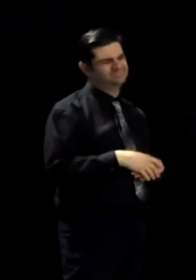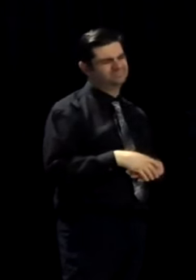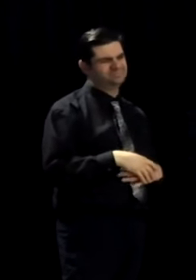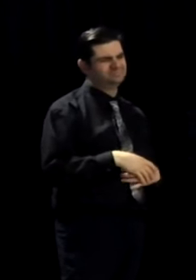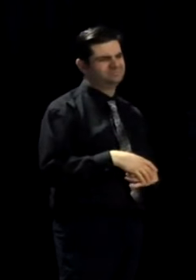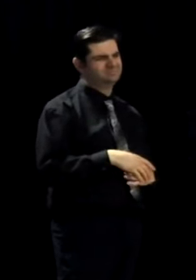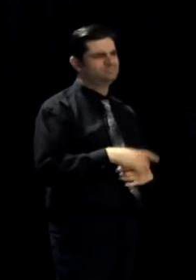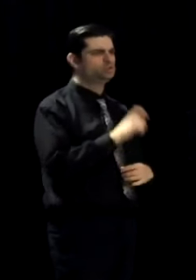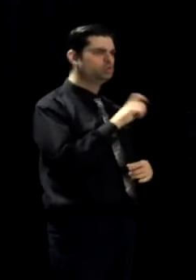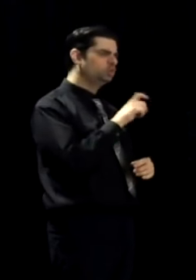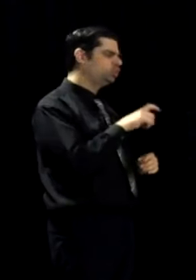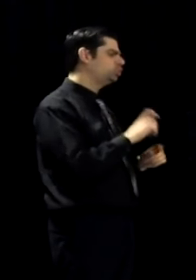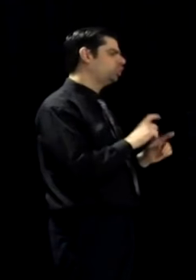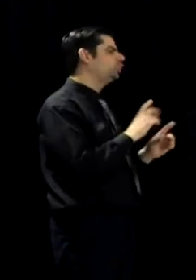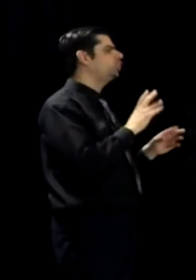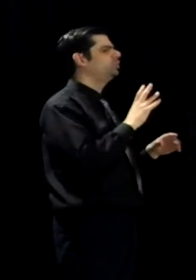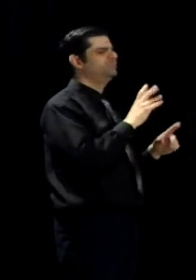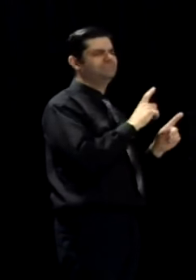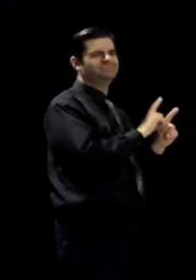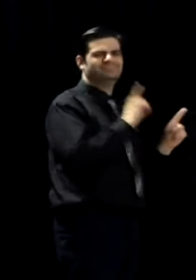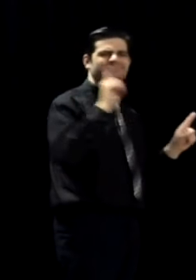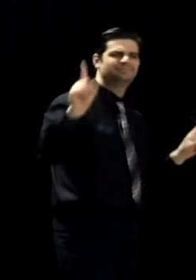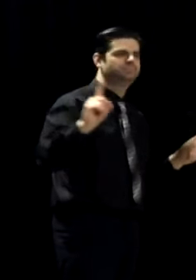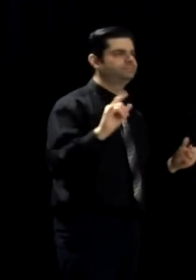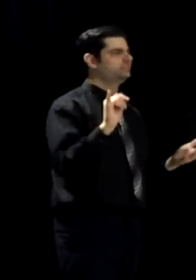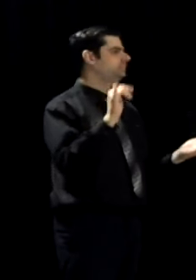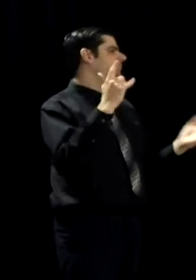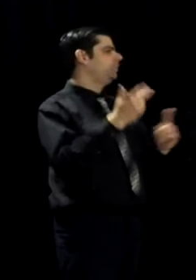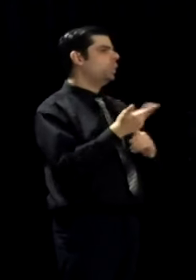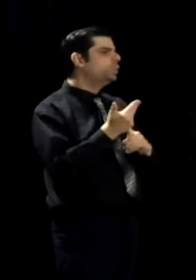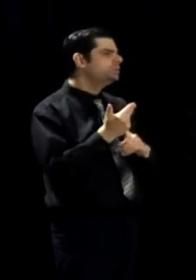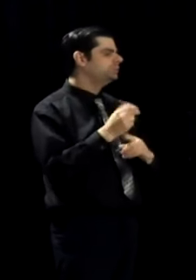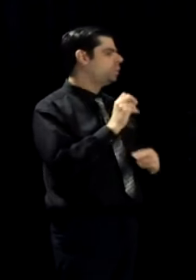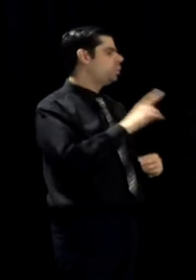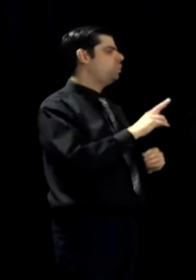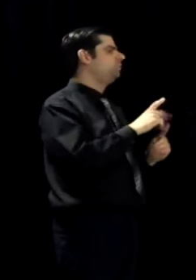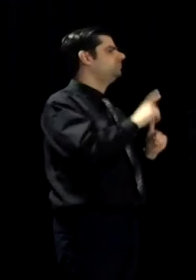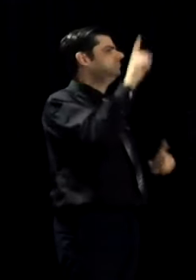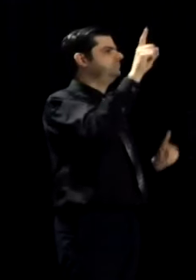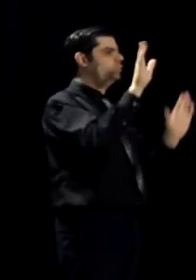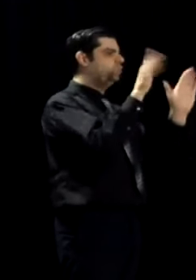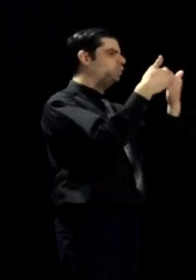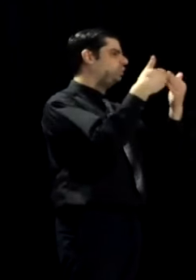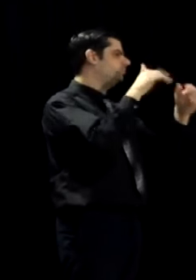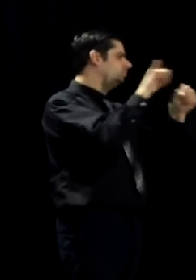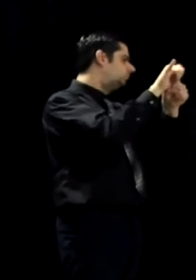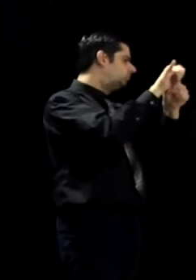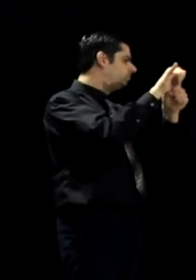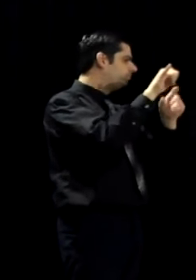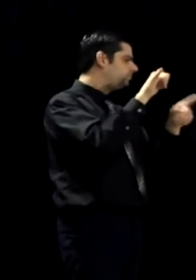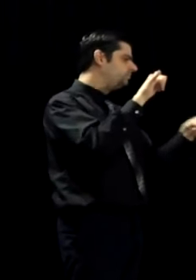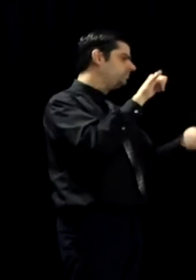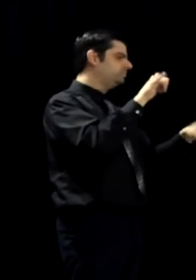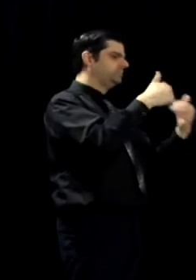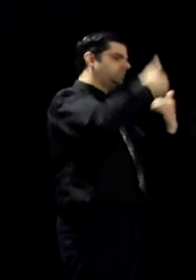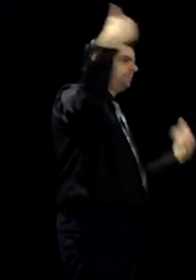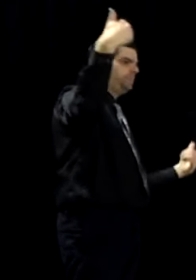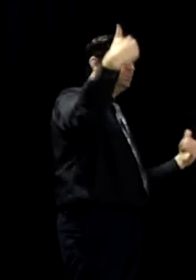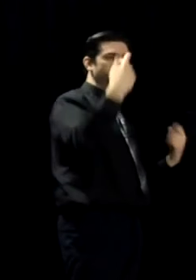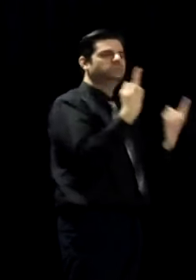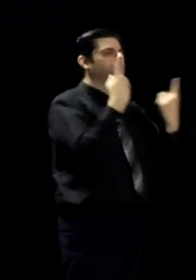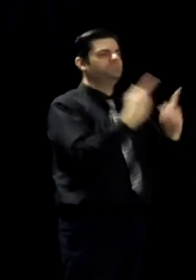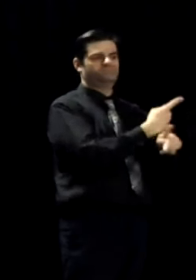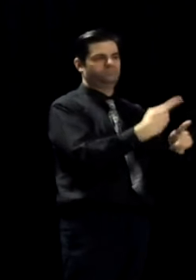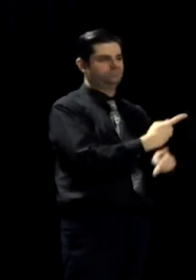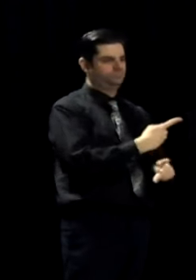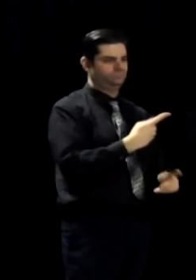think about a sporting analogy, it's an unforced error, it's a turnover. You're going to have these. So, we just got